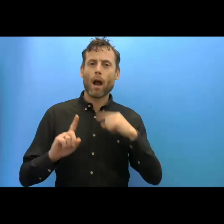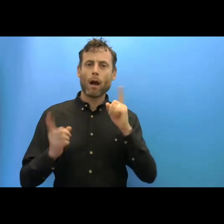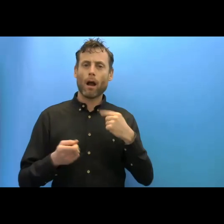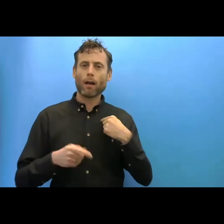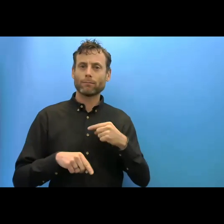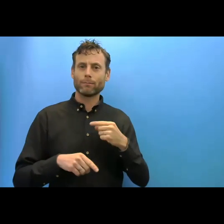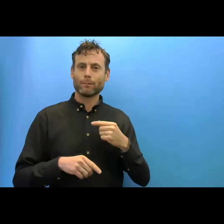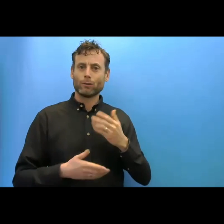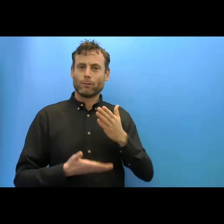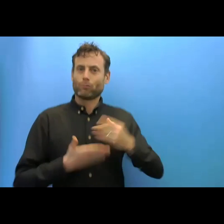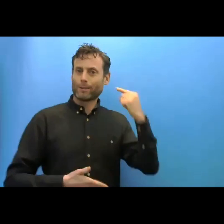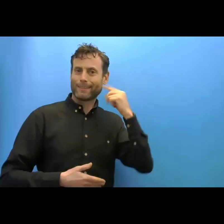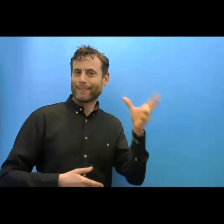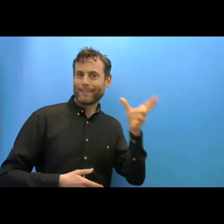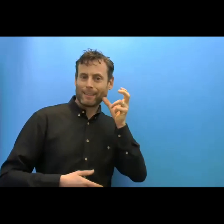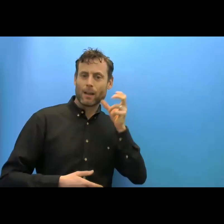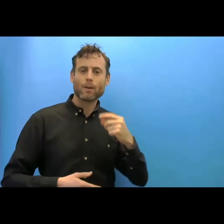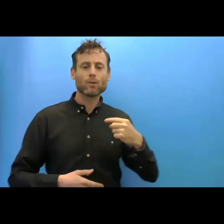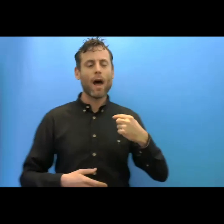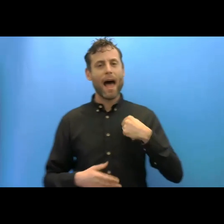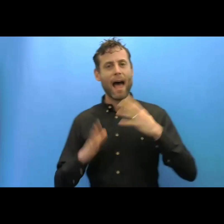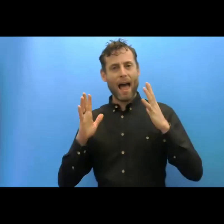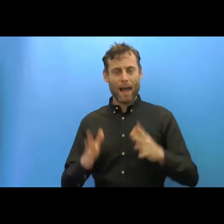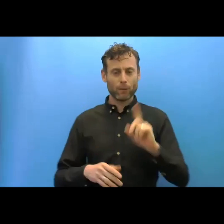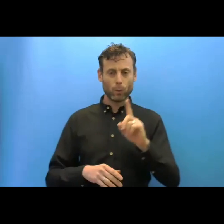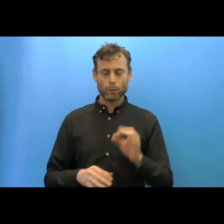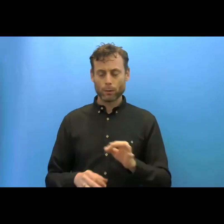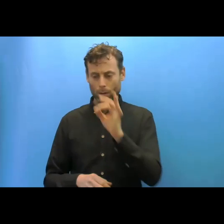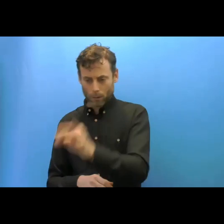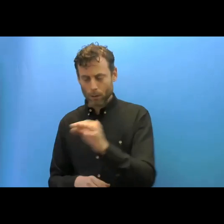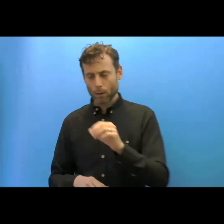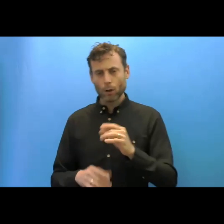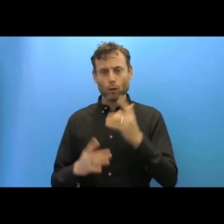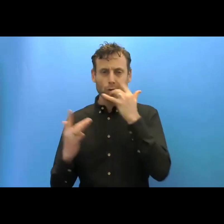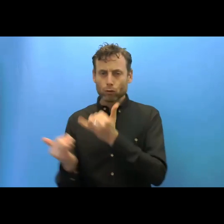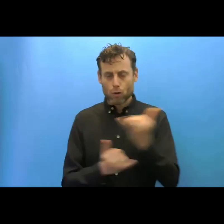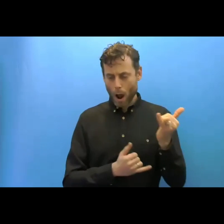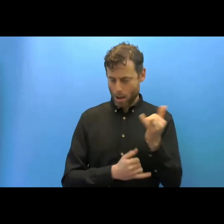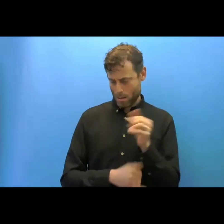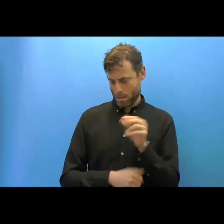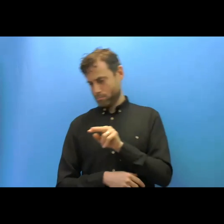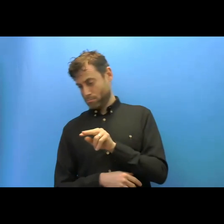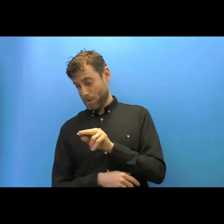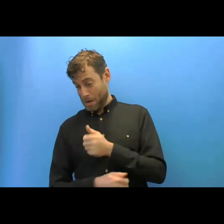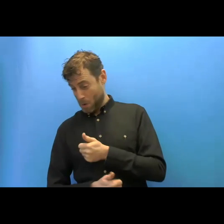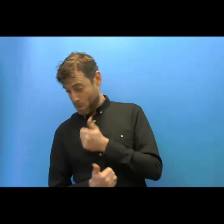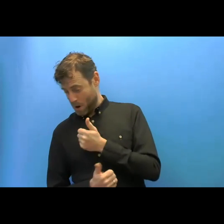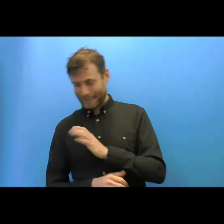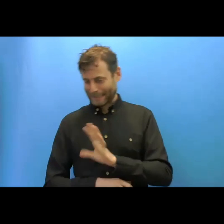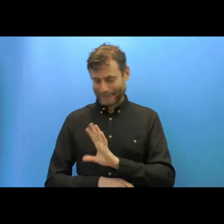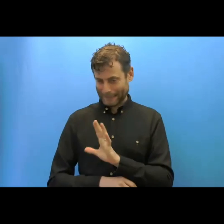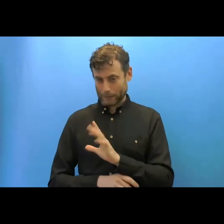I can set up a whole range of situations, record them, document them, photograph them, notate them, match them up to